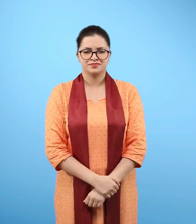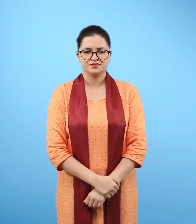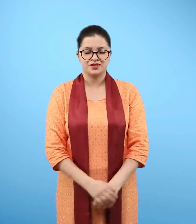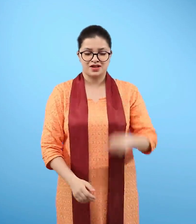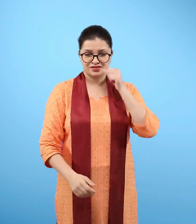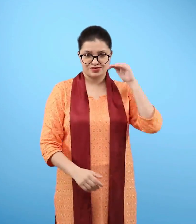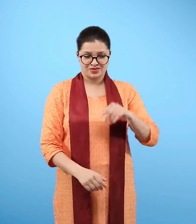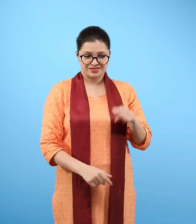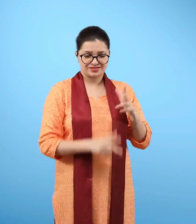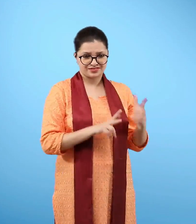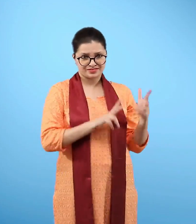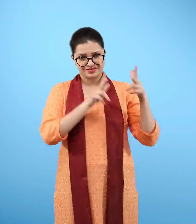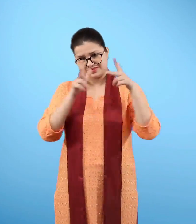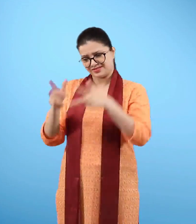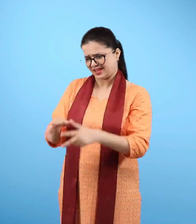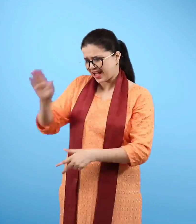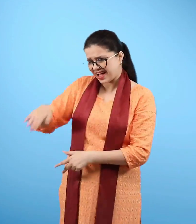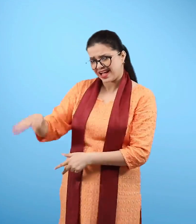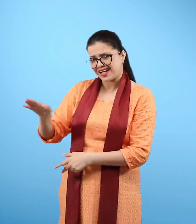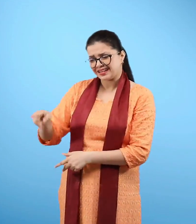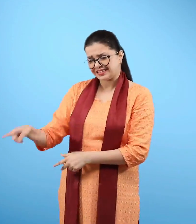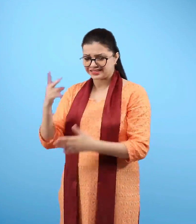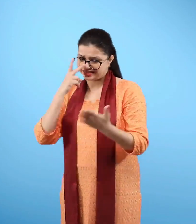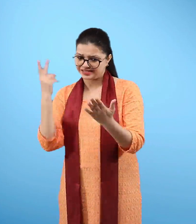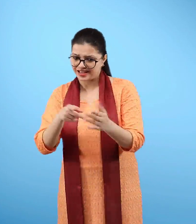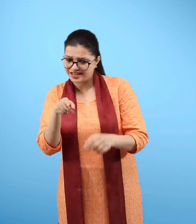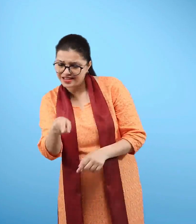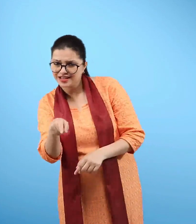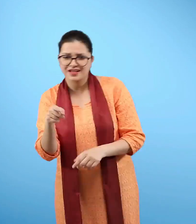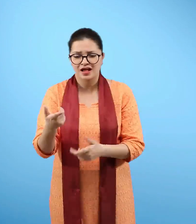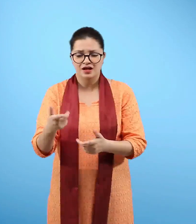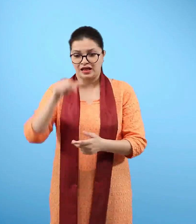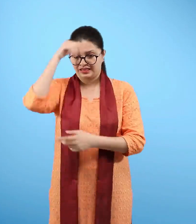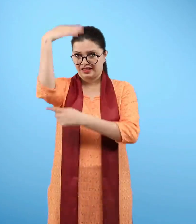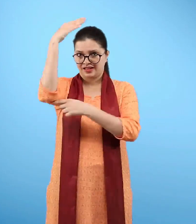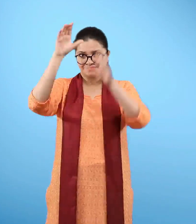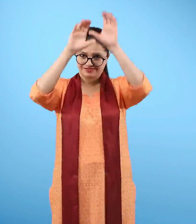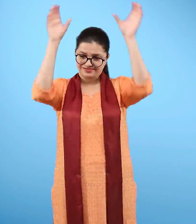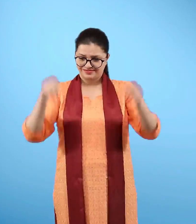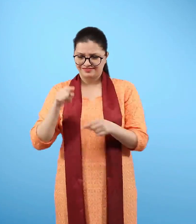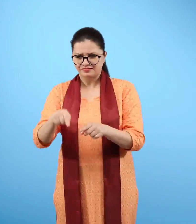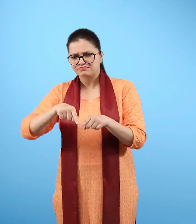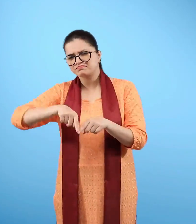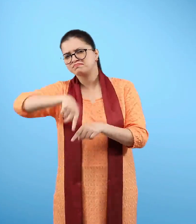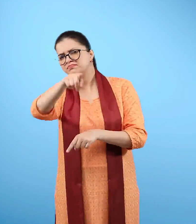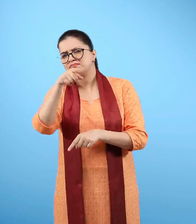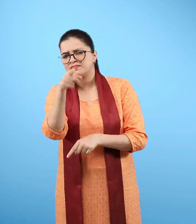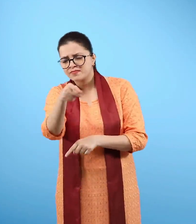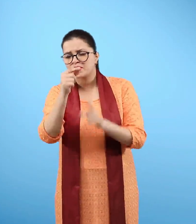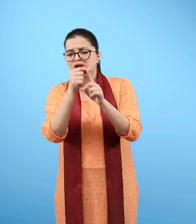A boy says, "Hey, see, that is India Gate and this is Rashtrapati